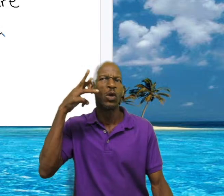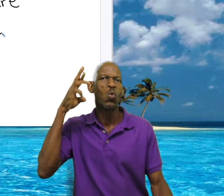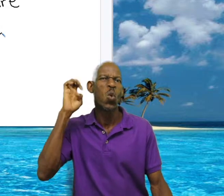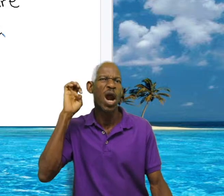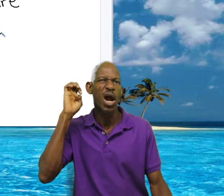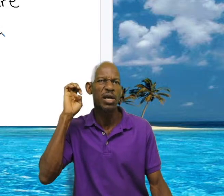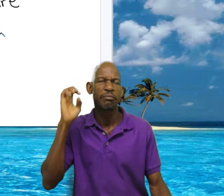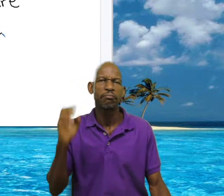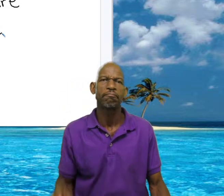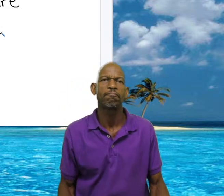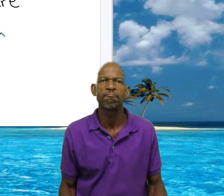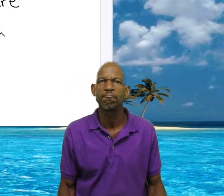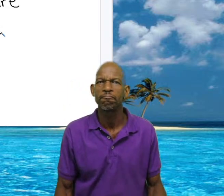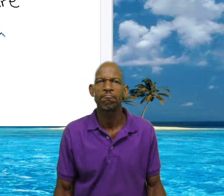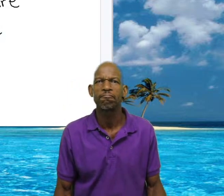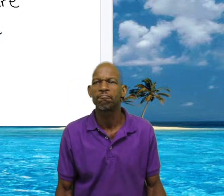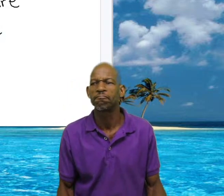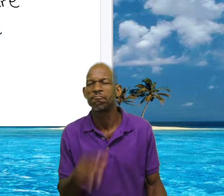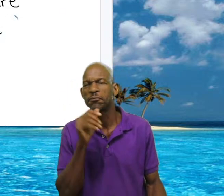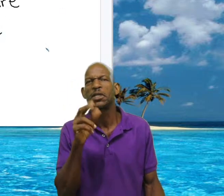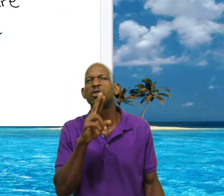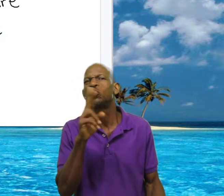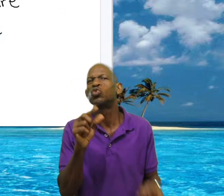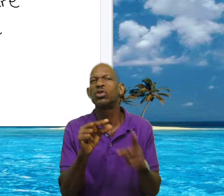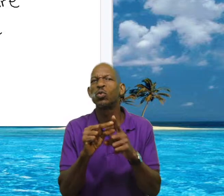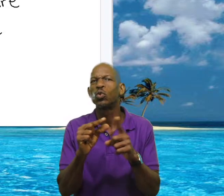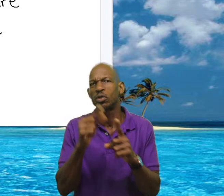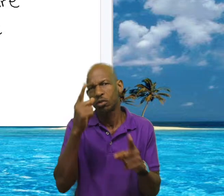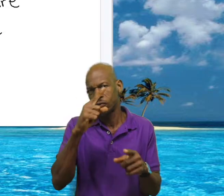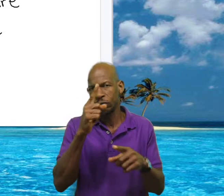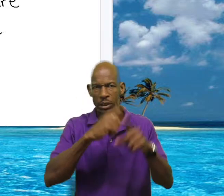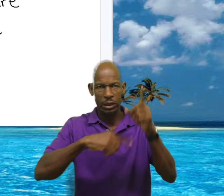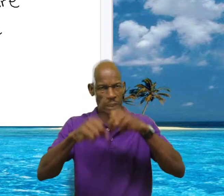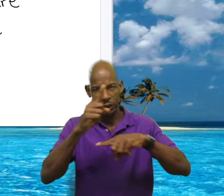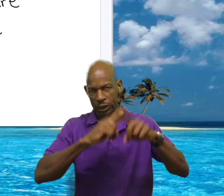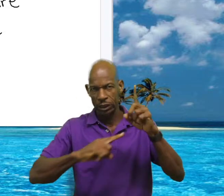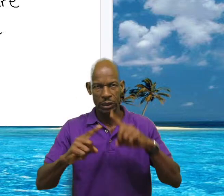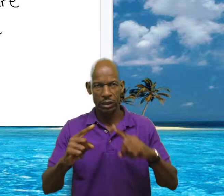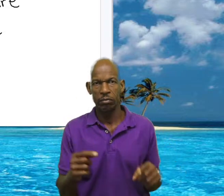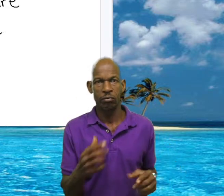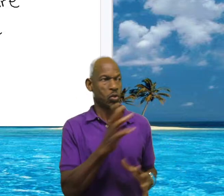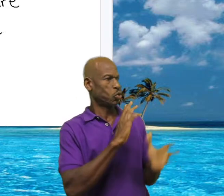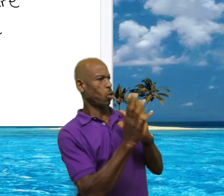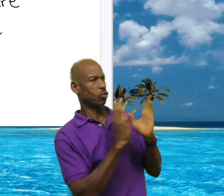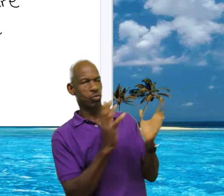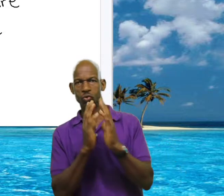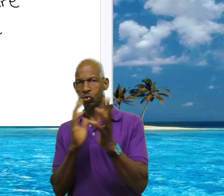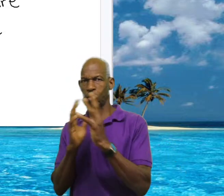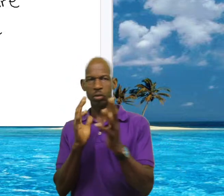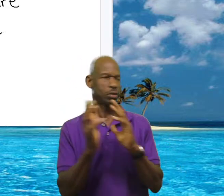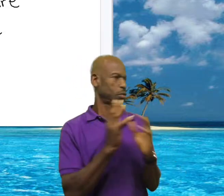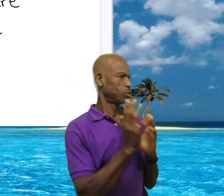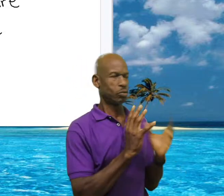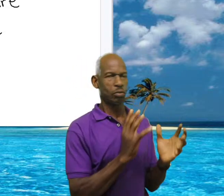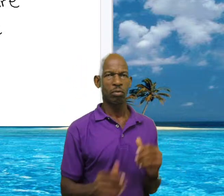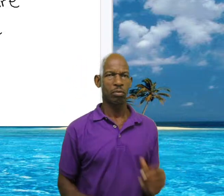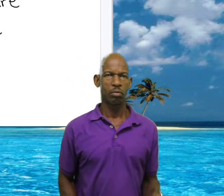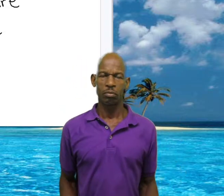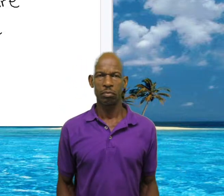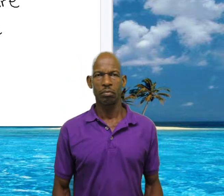We do not use these words to sign when we are in sign language. And I would like everybody to put